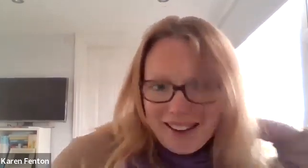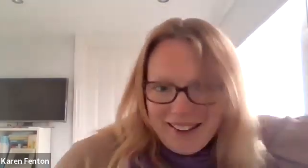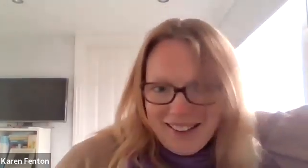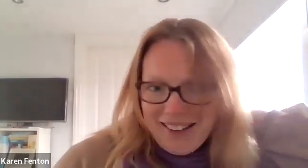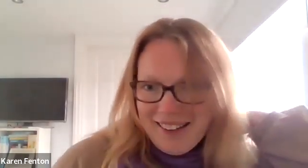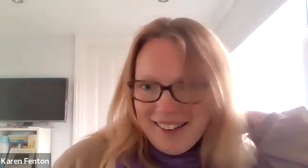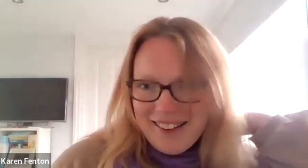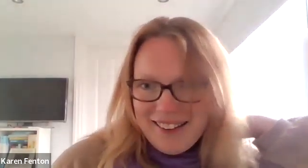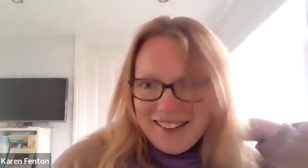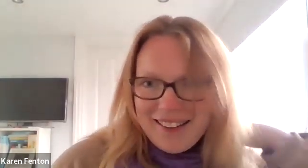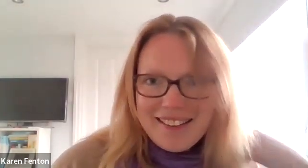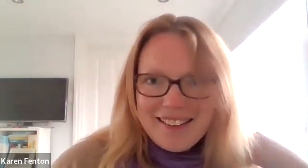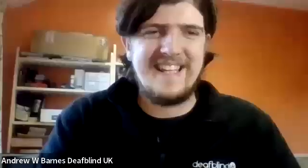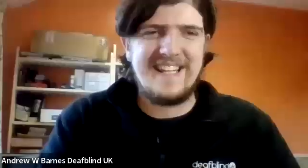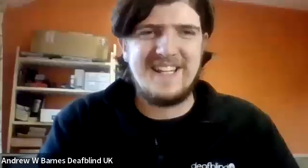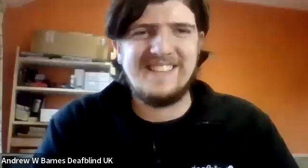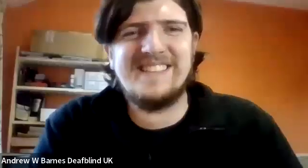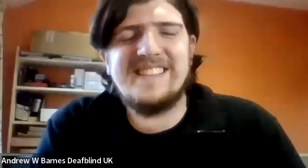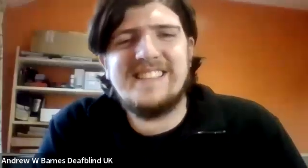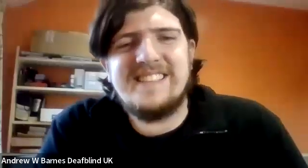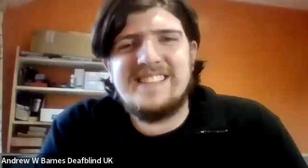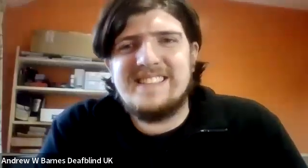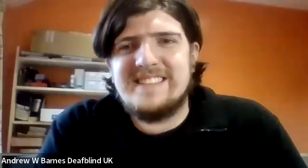bit. Brilliant. Thank you.